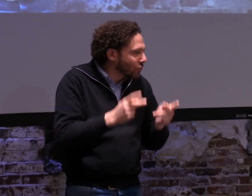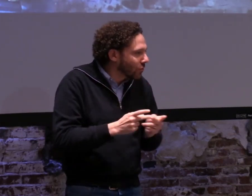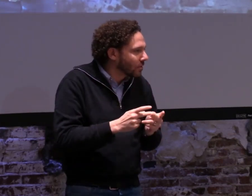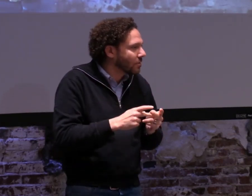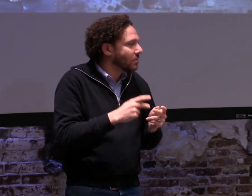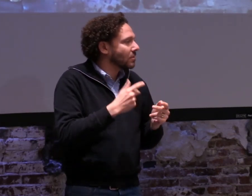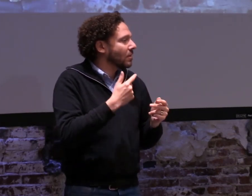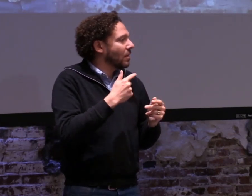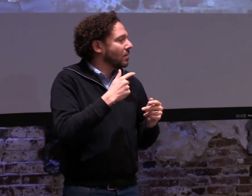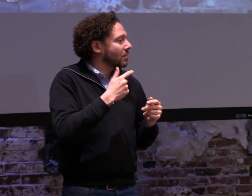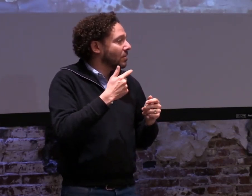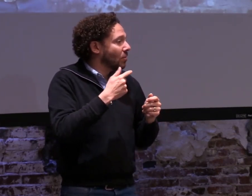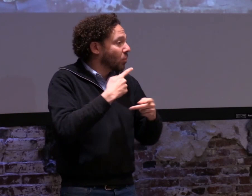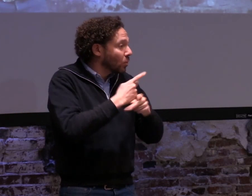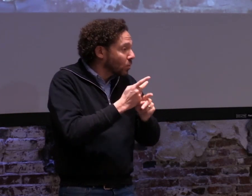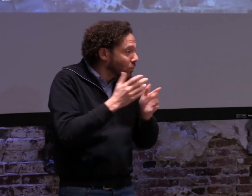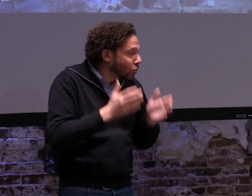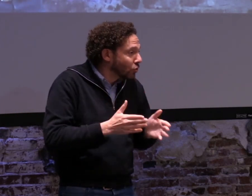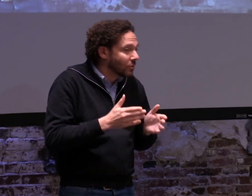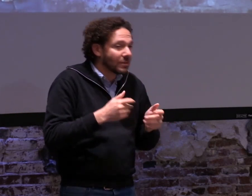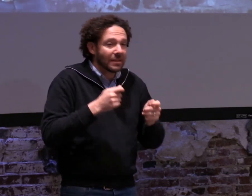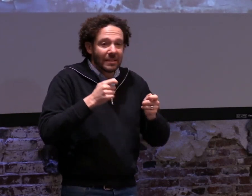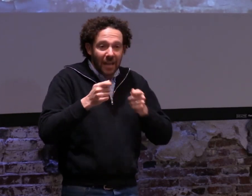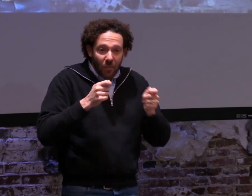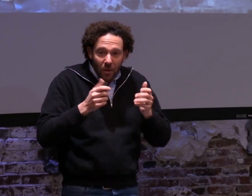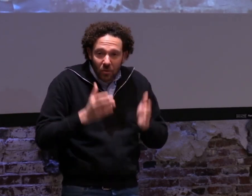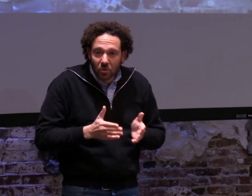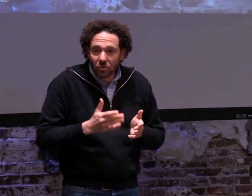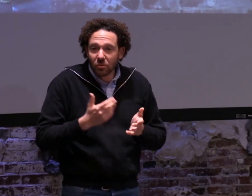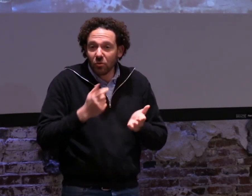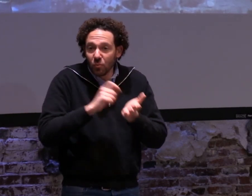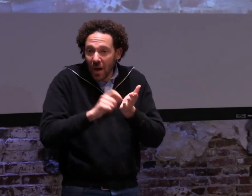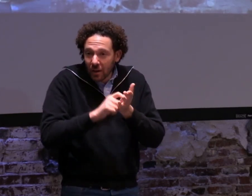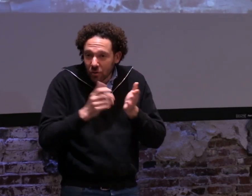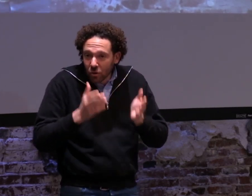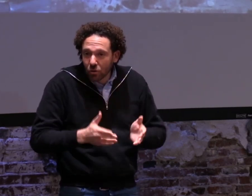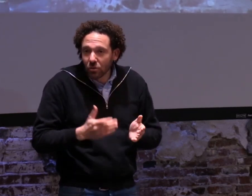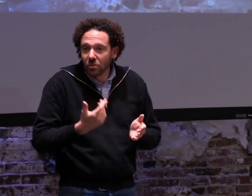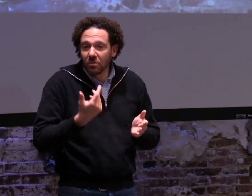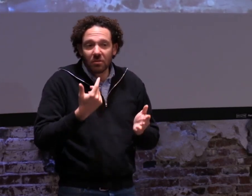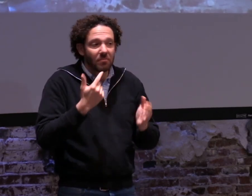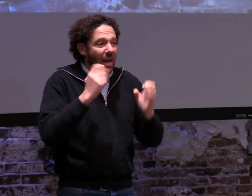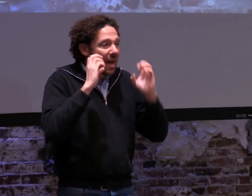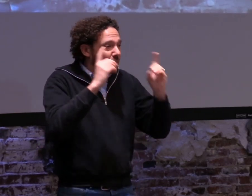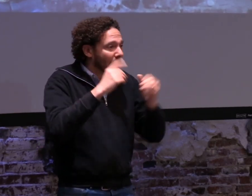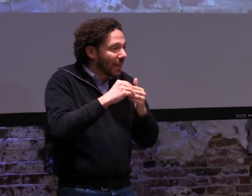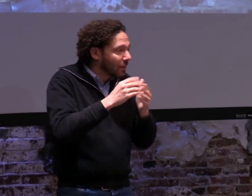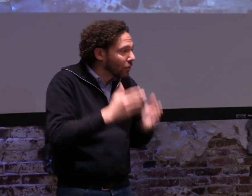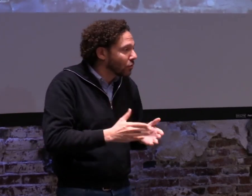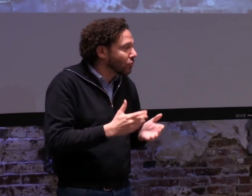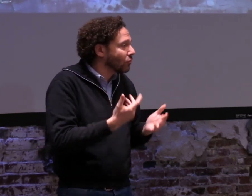become leaders in this industry. Producers, directors, writers,